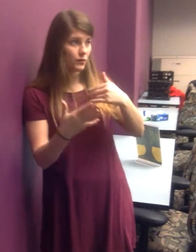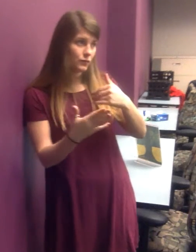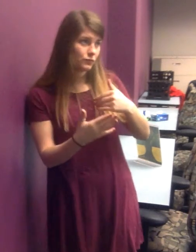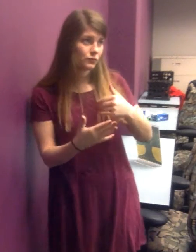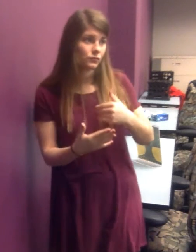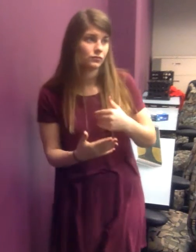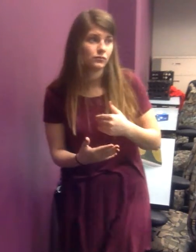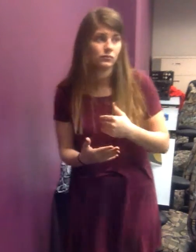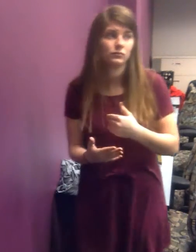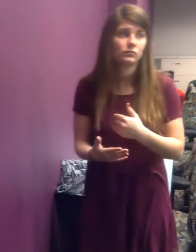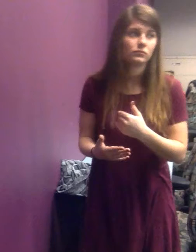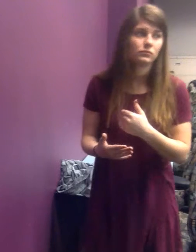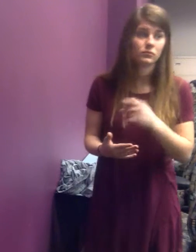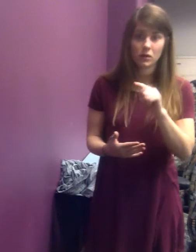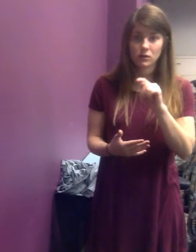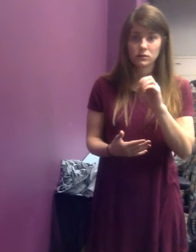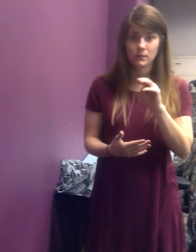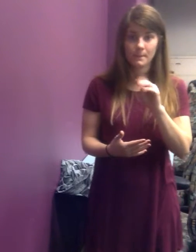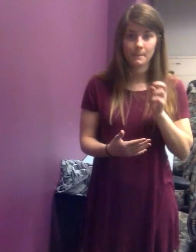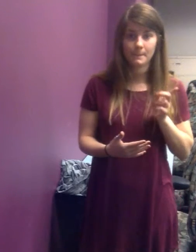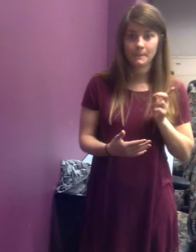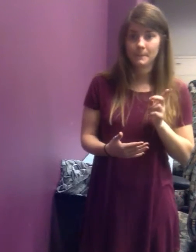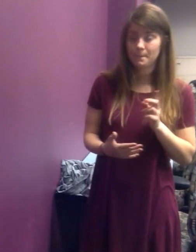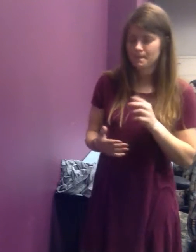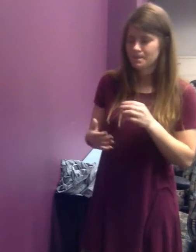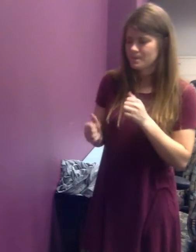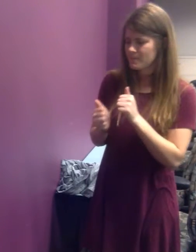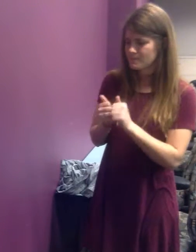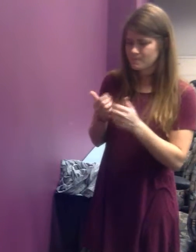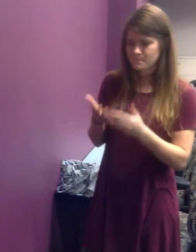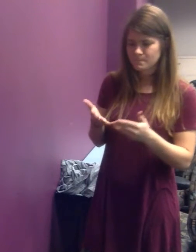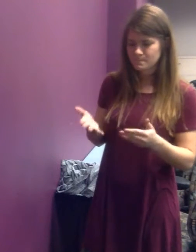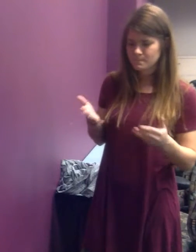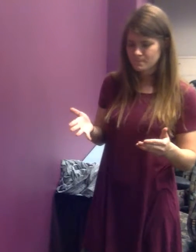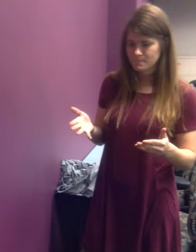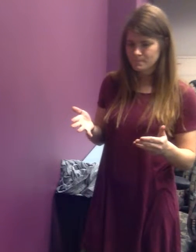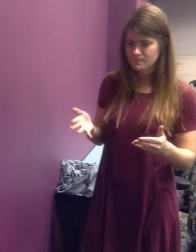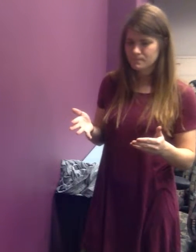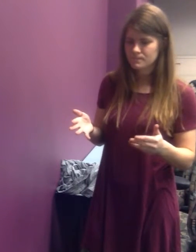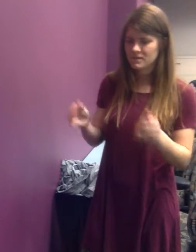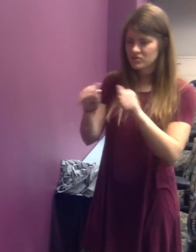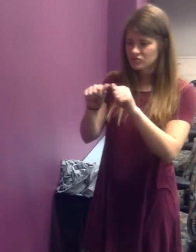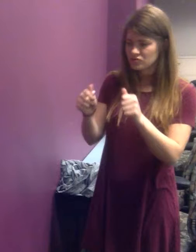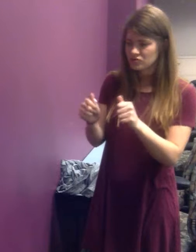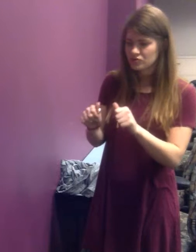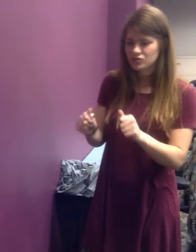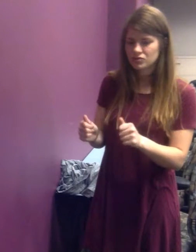to a 39-inch sea level rise. People that recommended we plan immediately for 39 inches did not understand